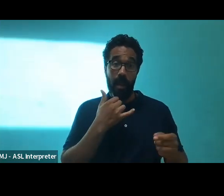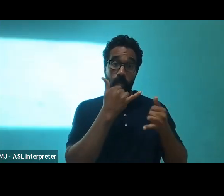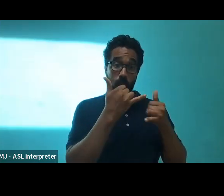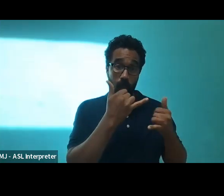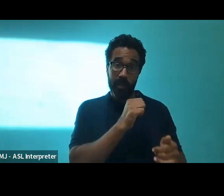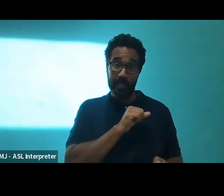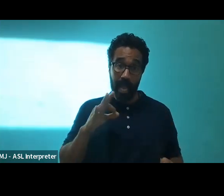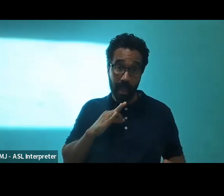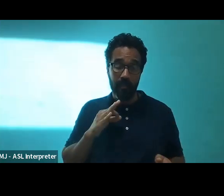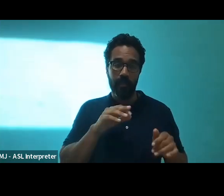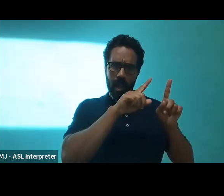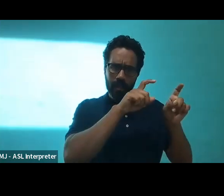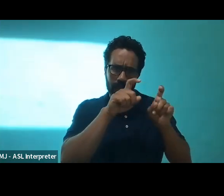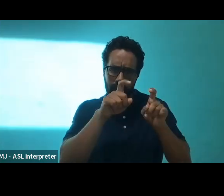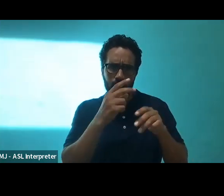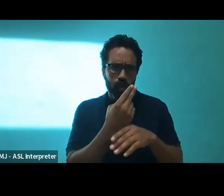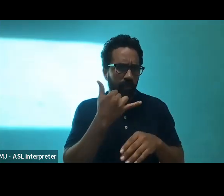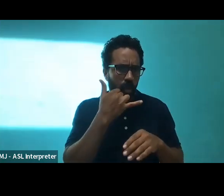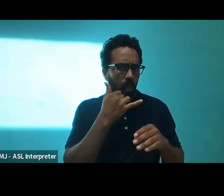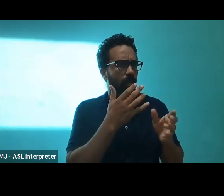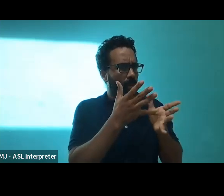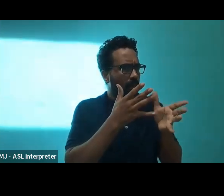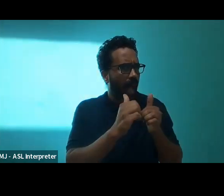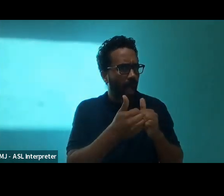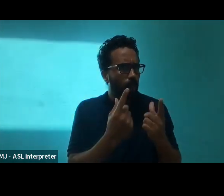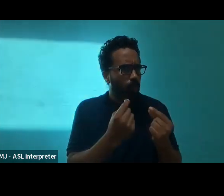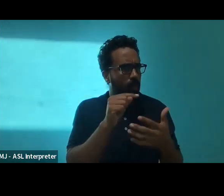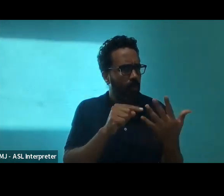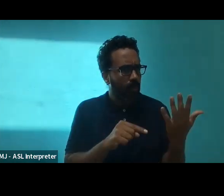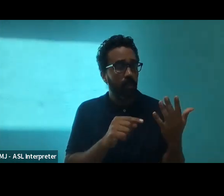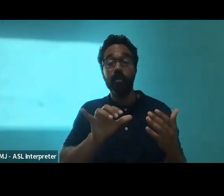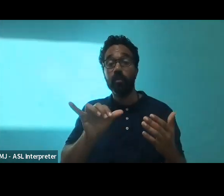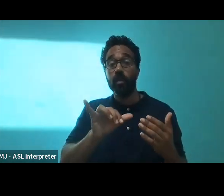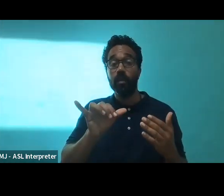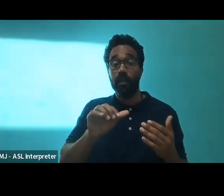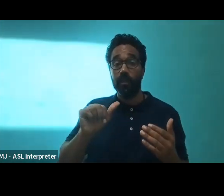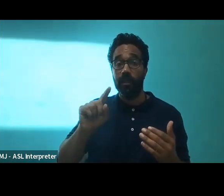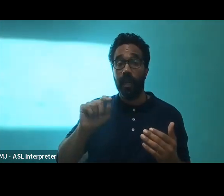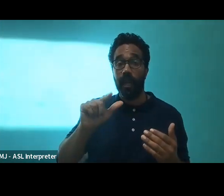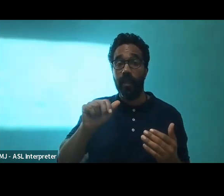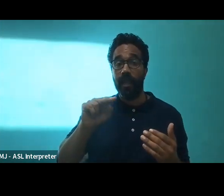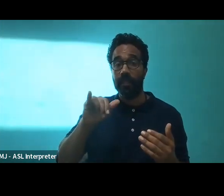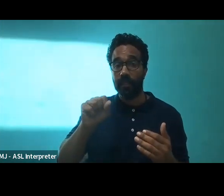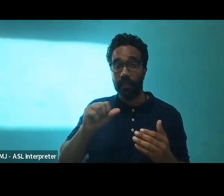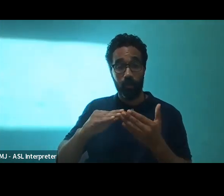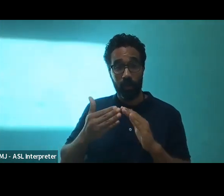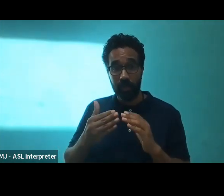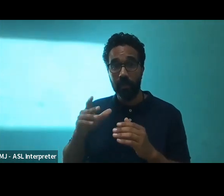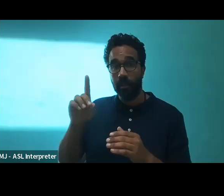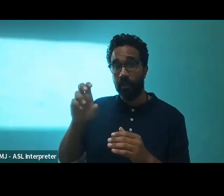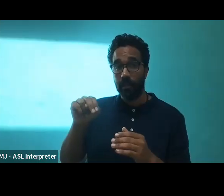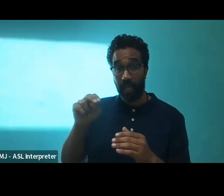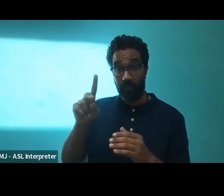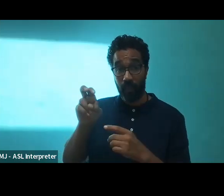doing. I also interviewed someone at the Atlantis community in Denver, which